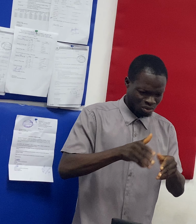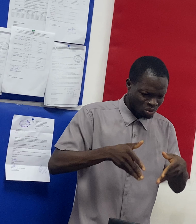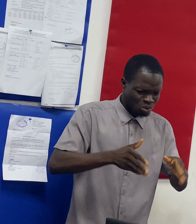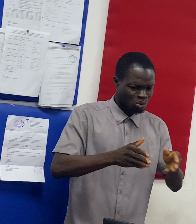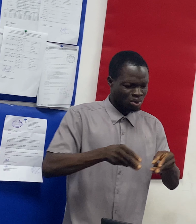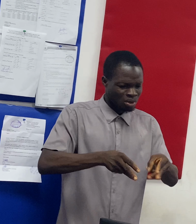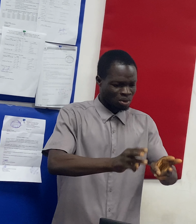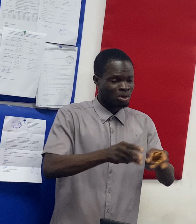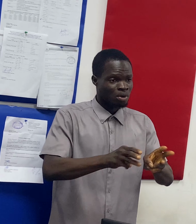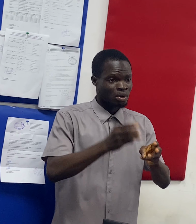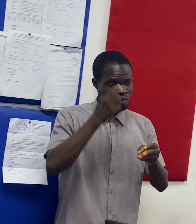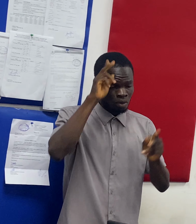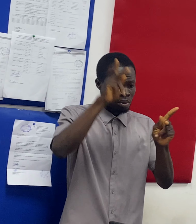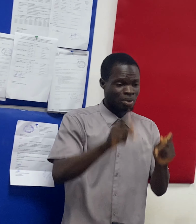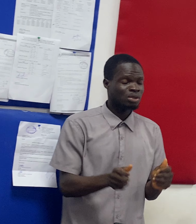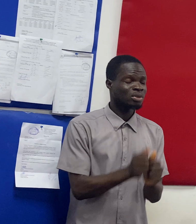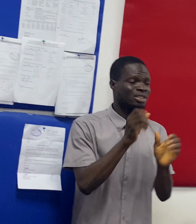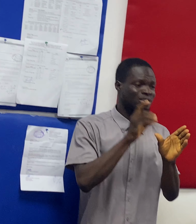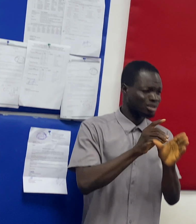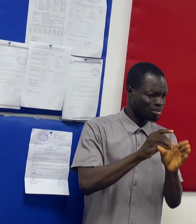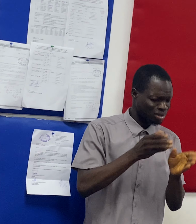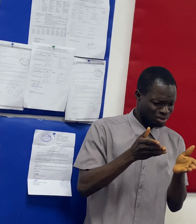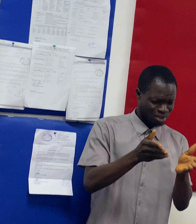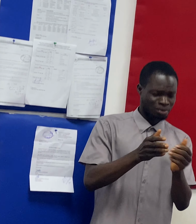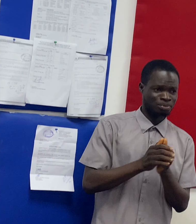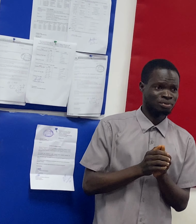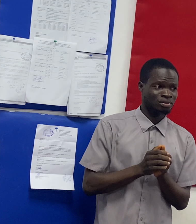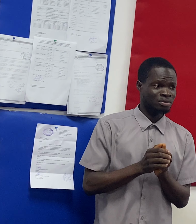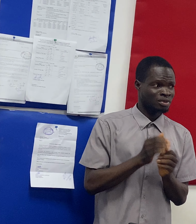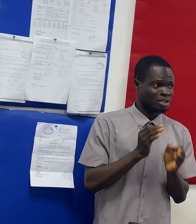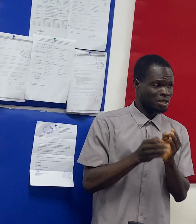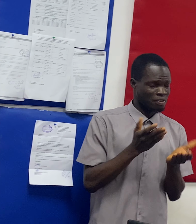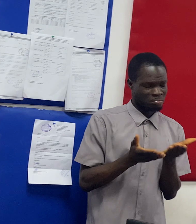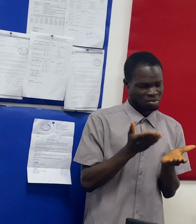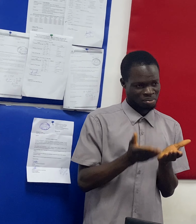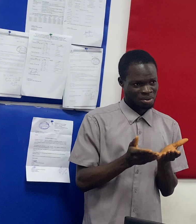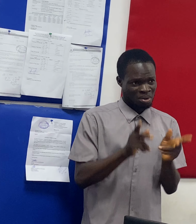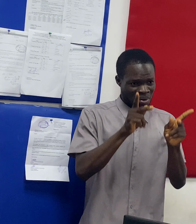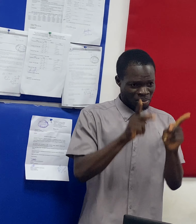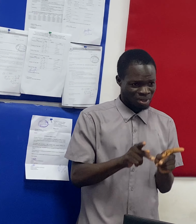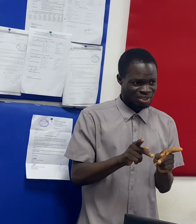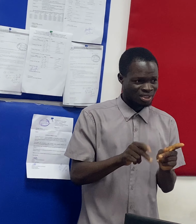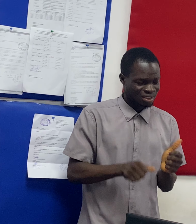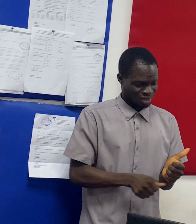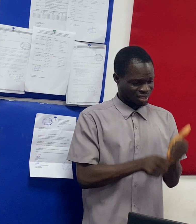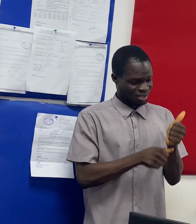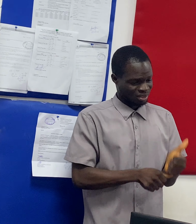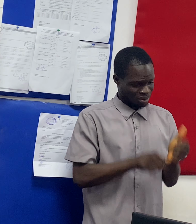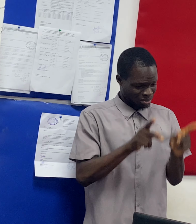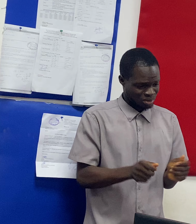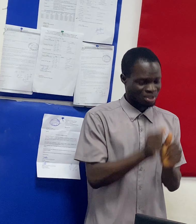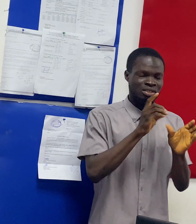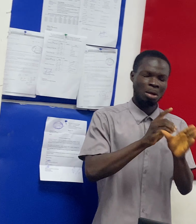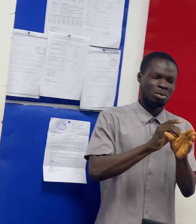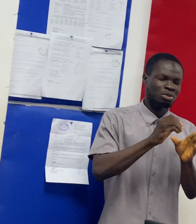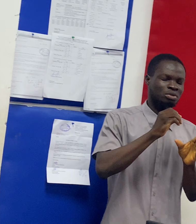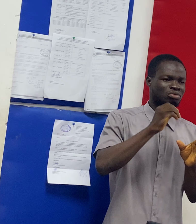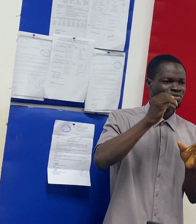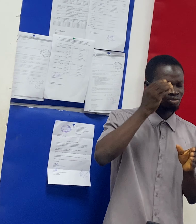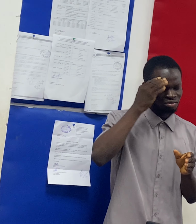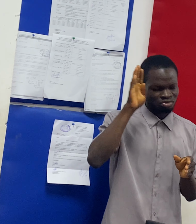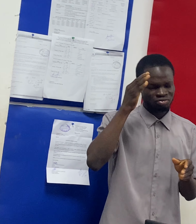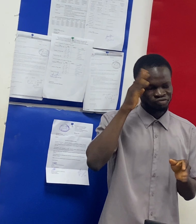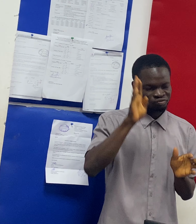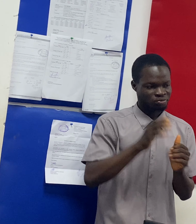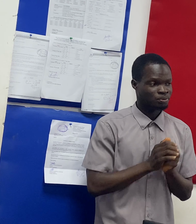disability through to the ward, unless probably the person assisting you is not aware. But then there's a walkway that you